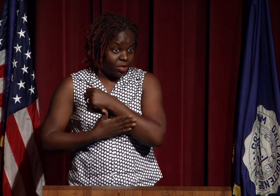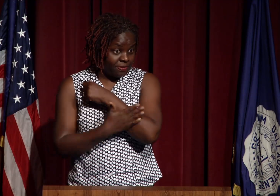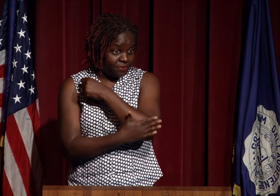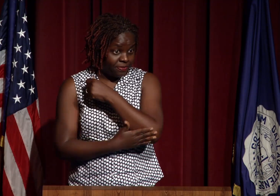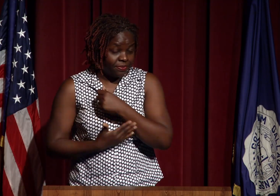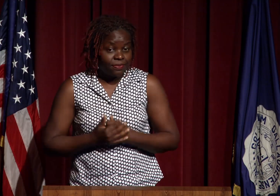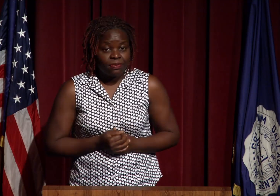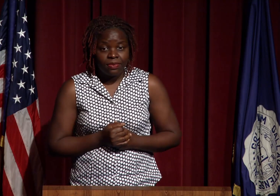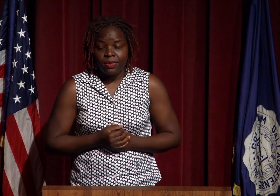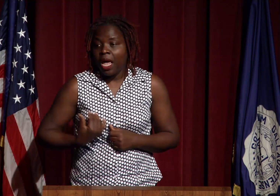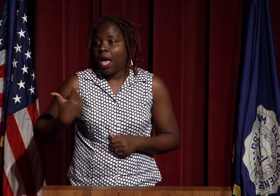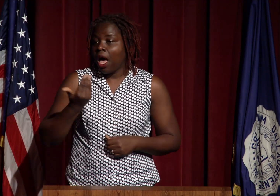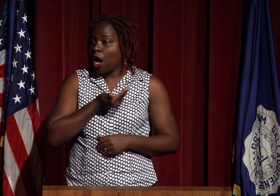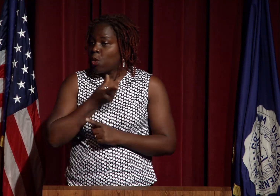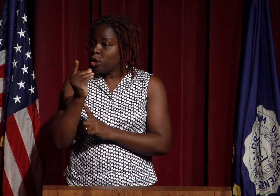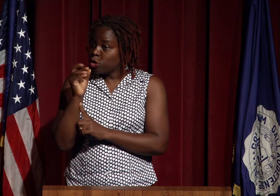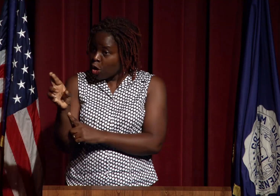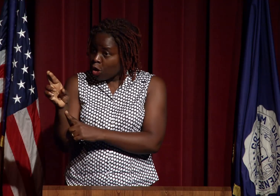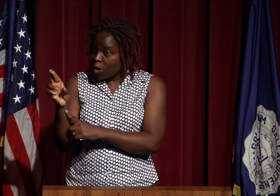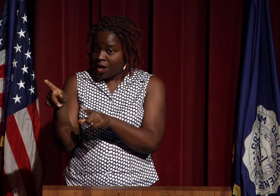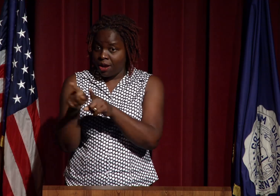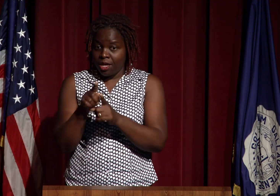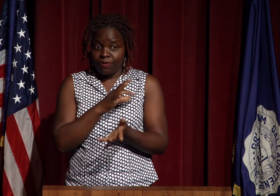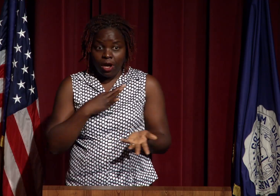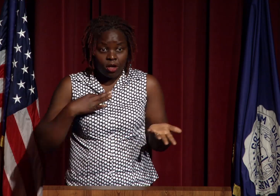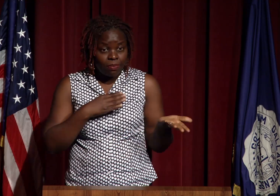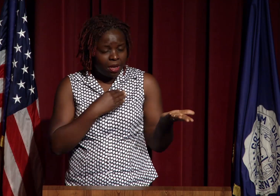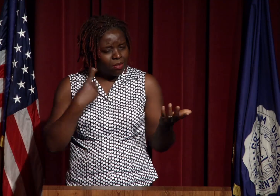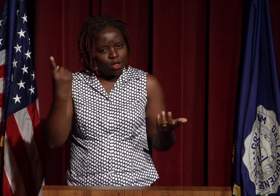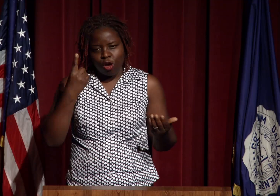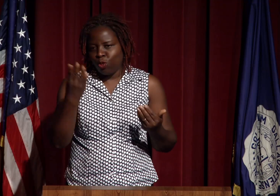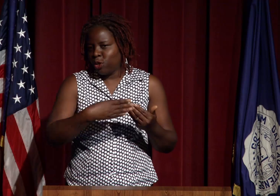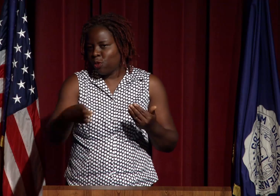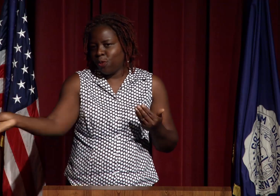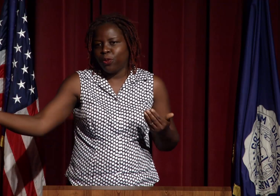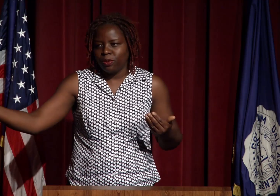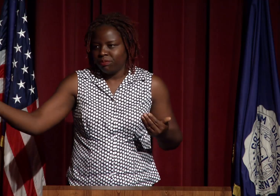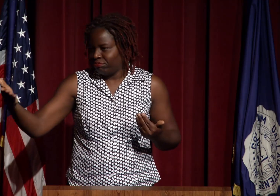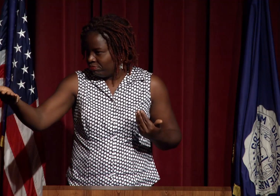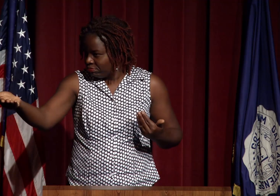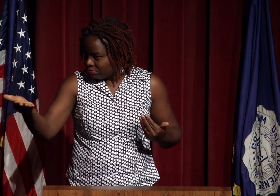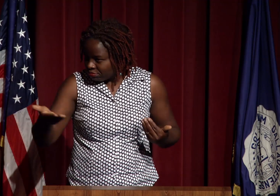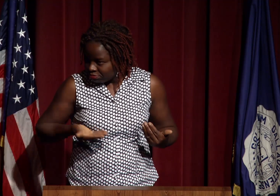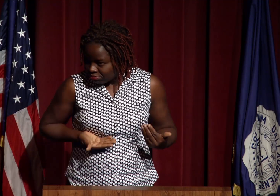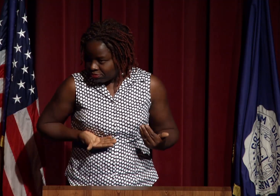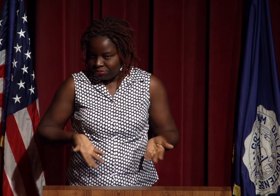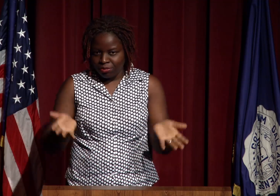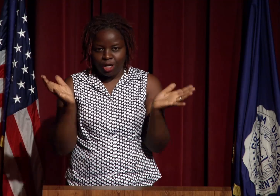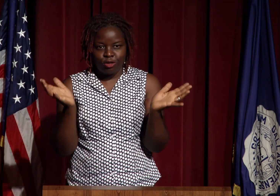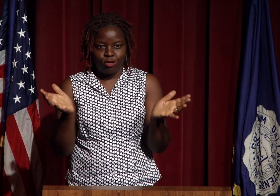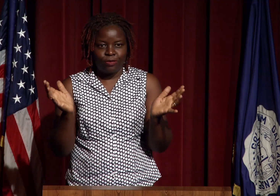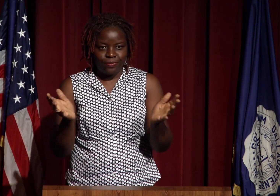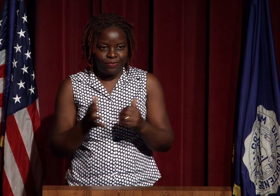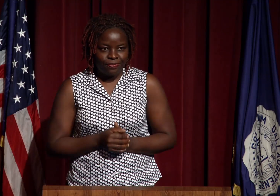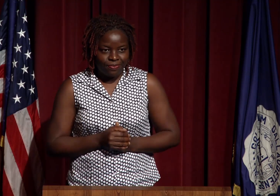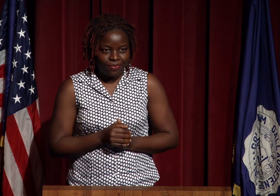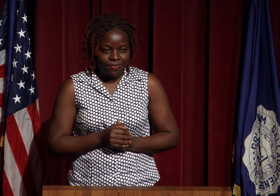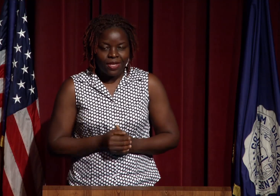students, providing them with the services they need so that they can serve our country upon graduation. As faculty, our doors are always open.